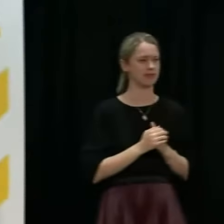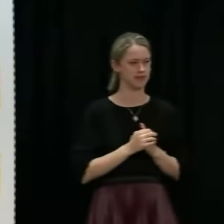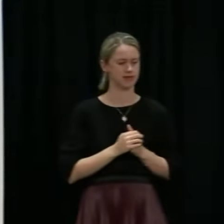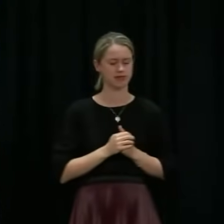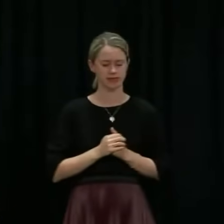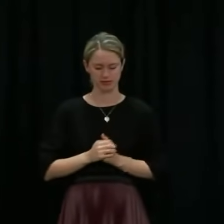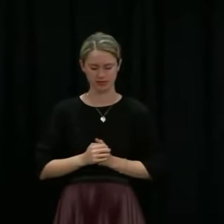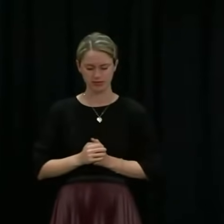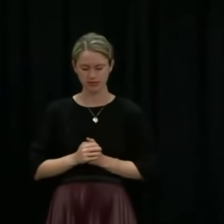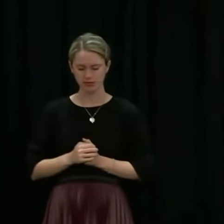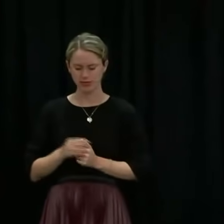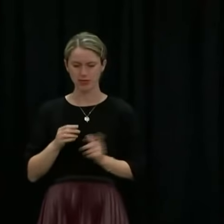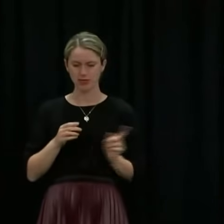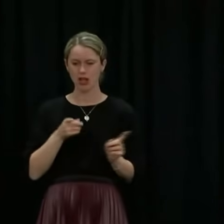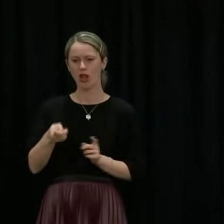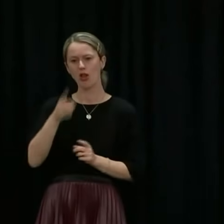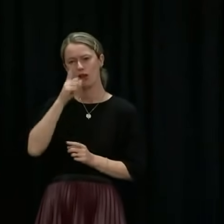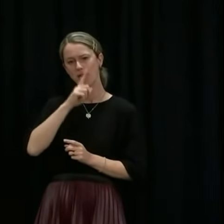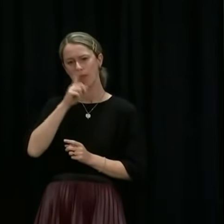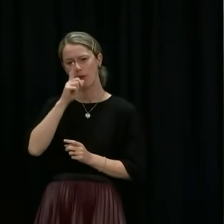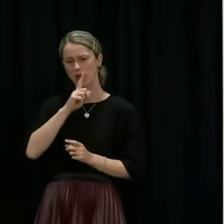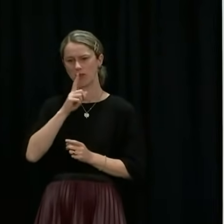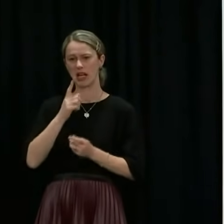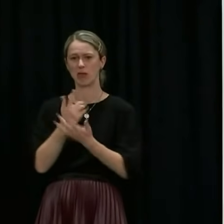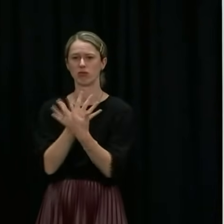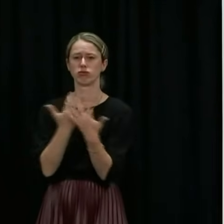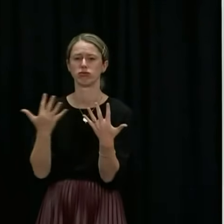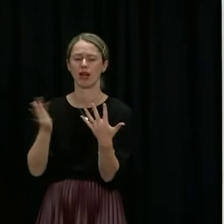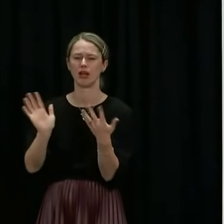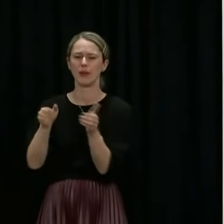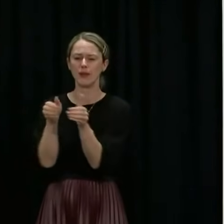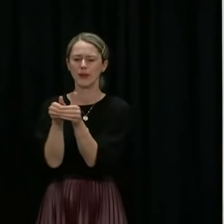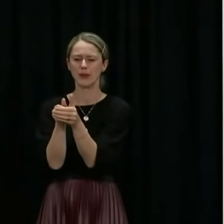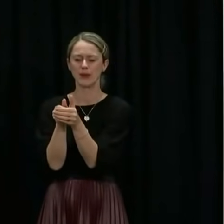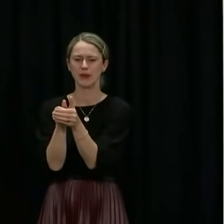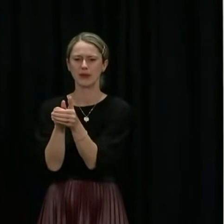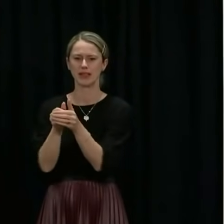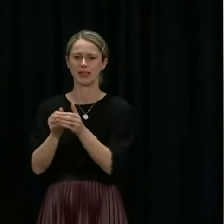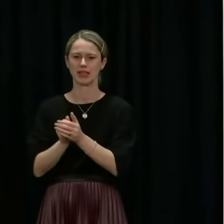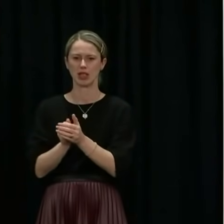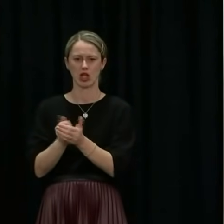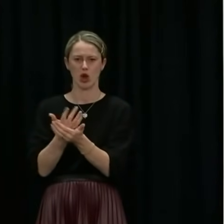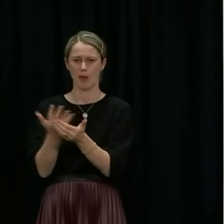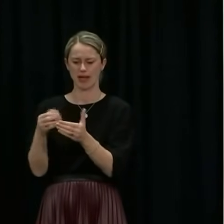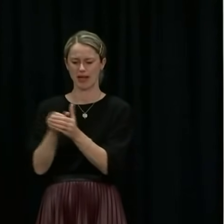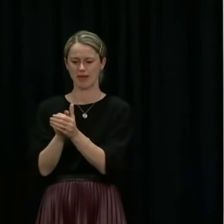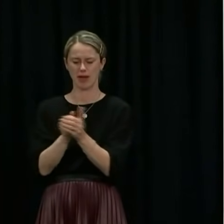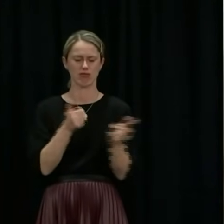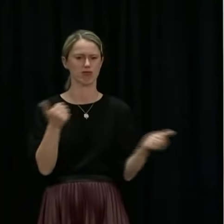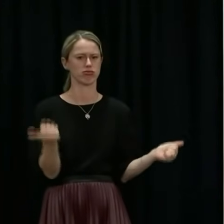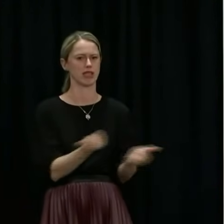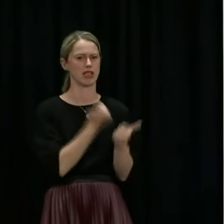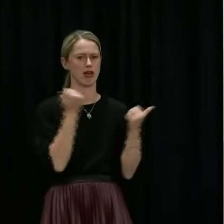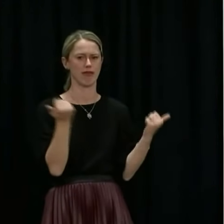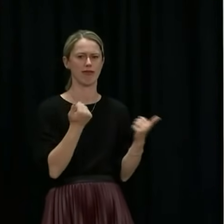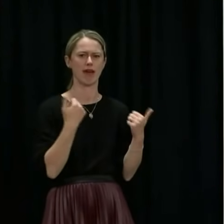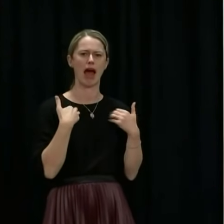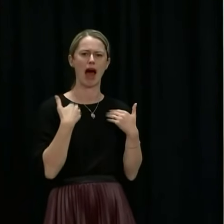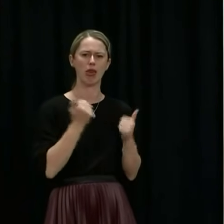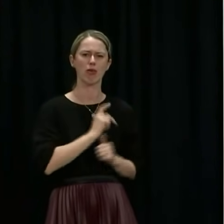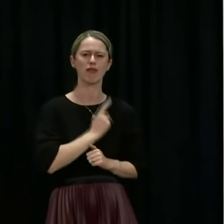I would make is these people are in a very, very small minority. There is a huge majority of health professionals,